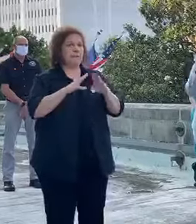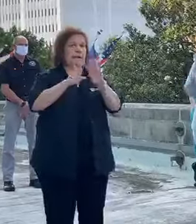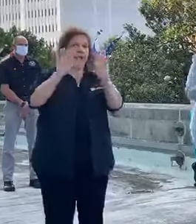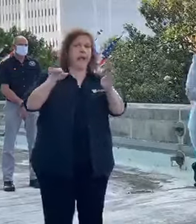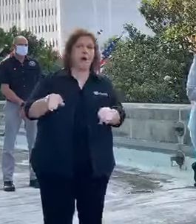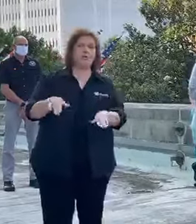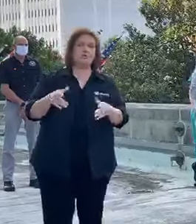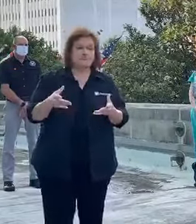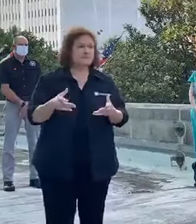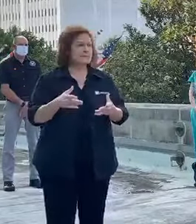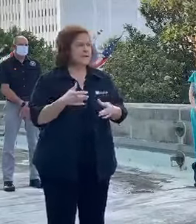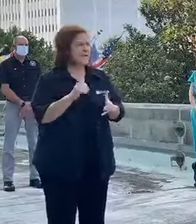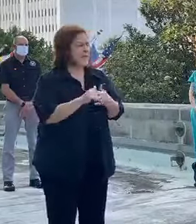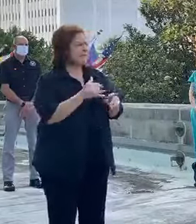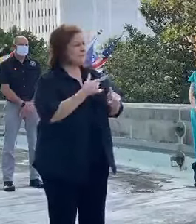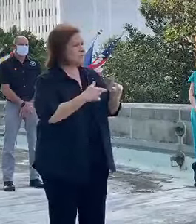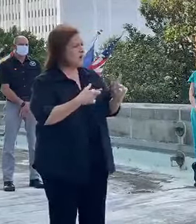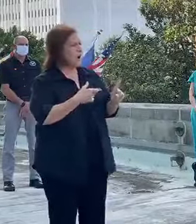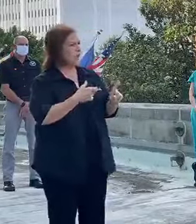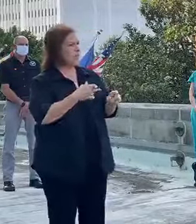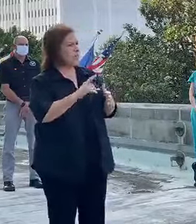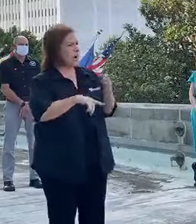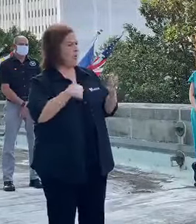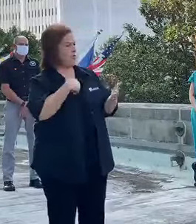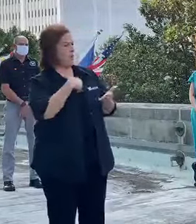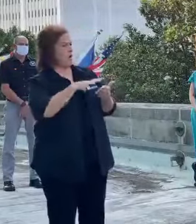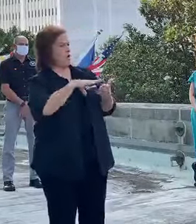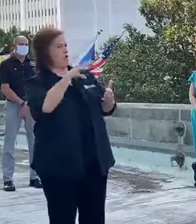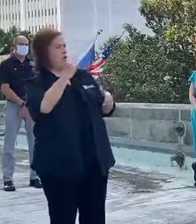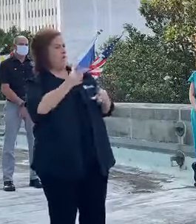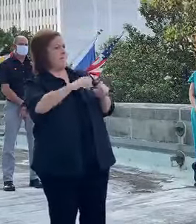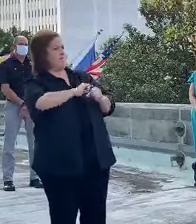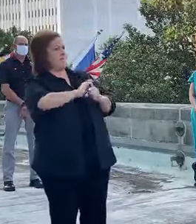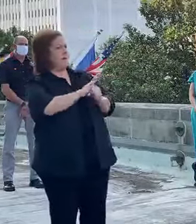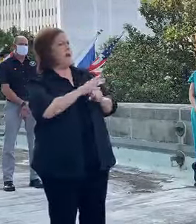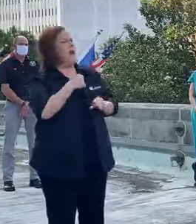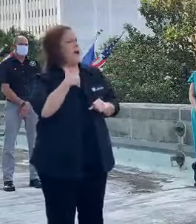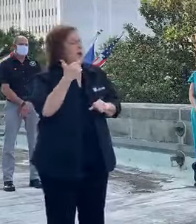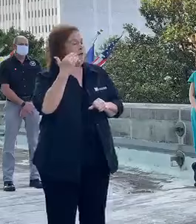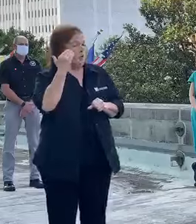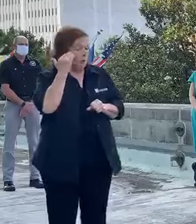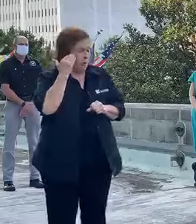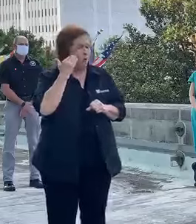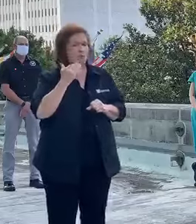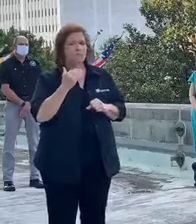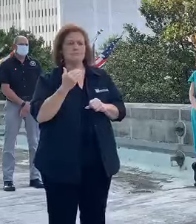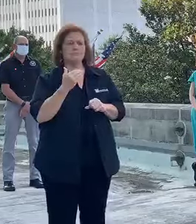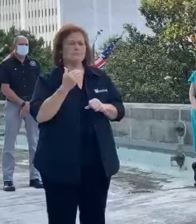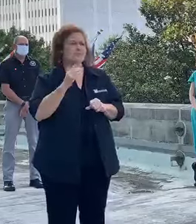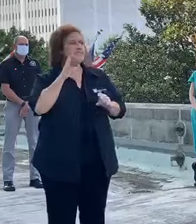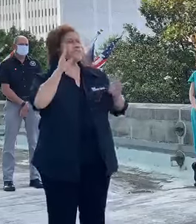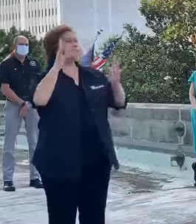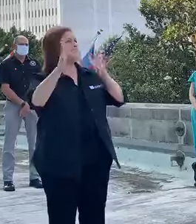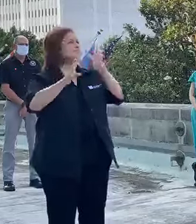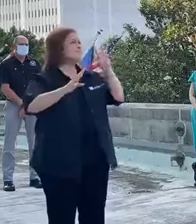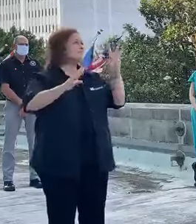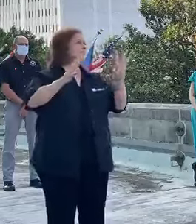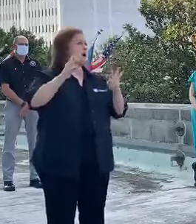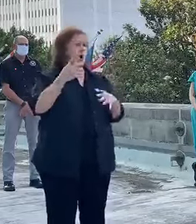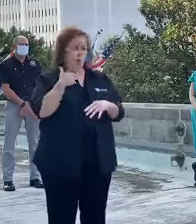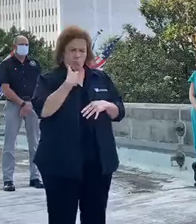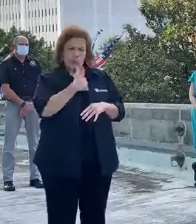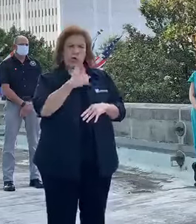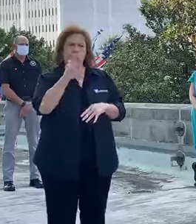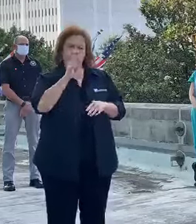that have grown out of pandemics in the past. So make no mistake about it. I know that through innovation and creativity, we